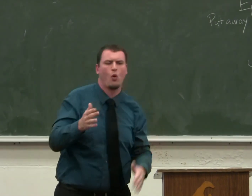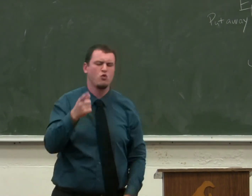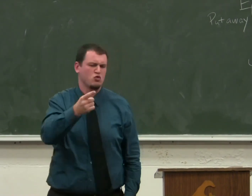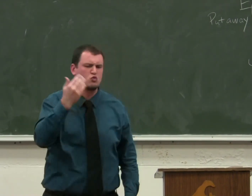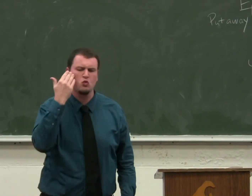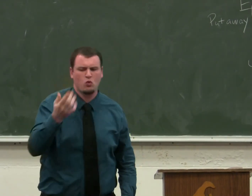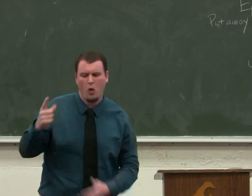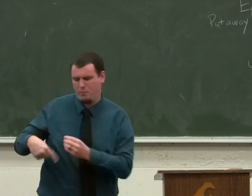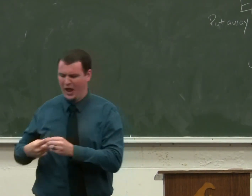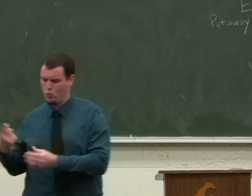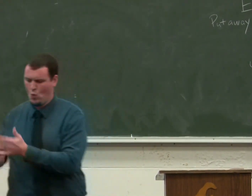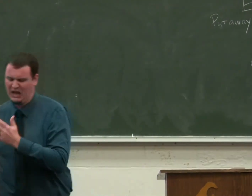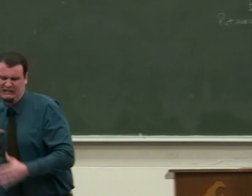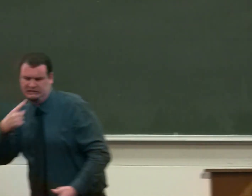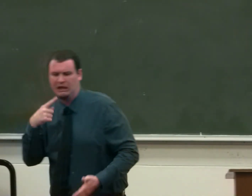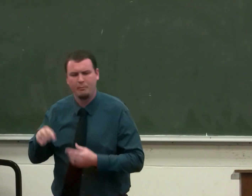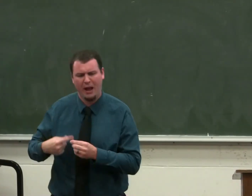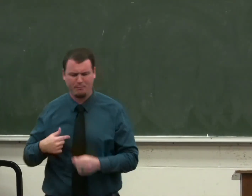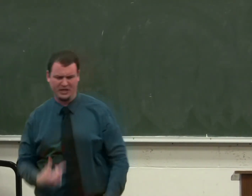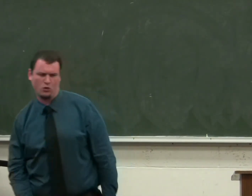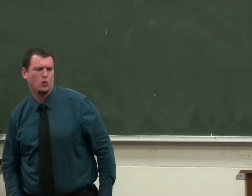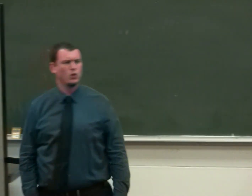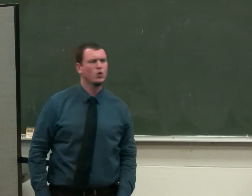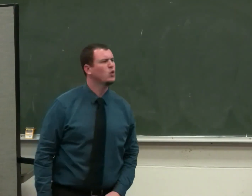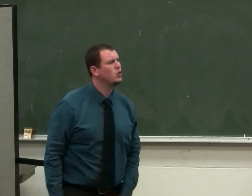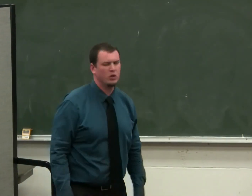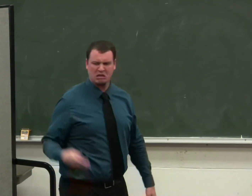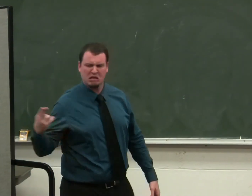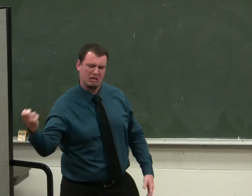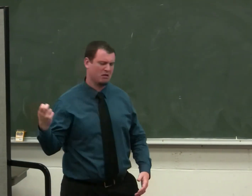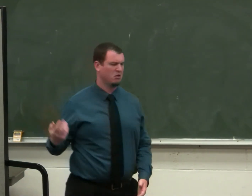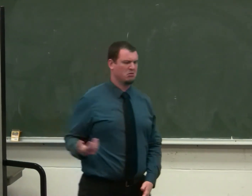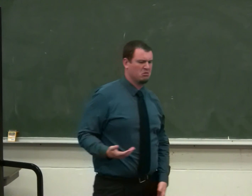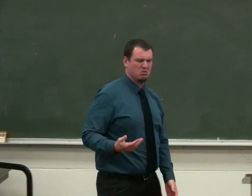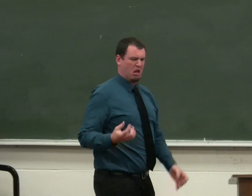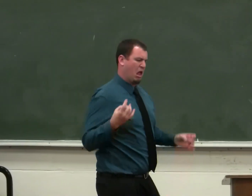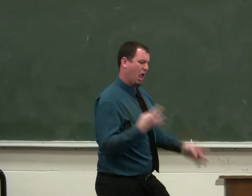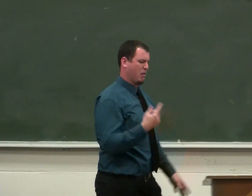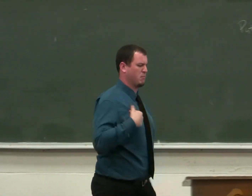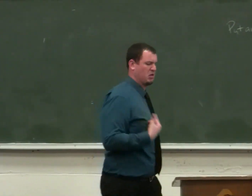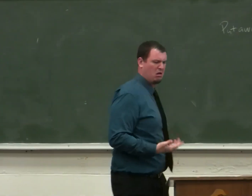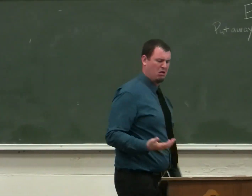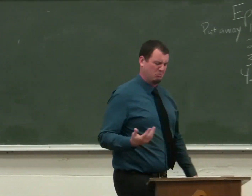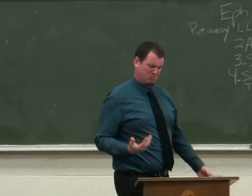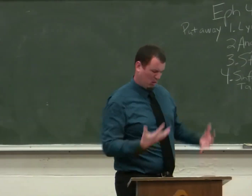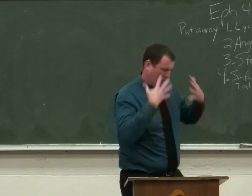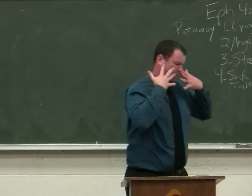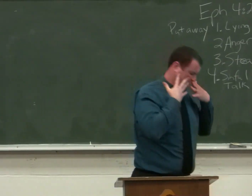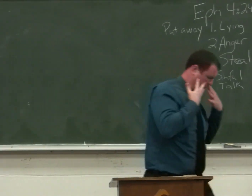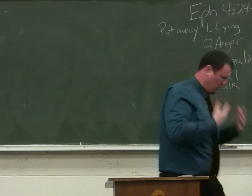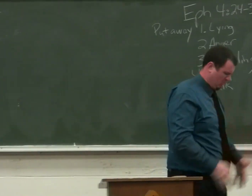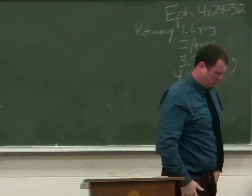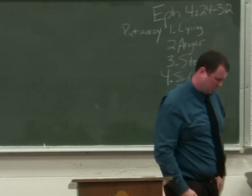Oh, well, you just don't know what he said about me. Or, you know, he hates